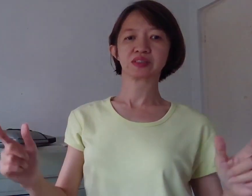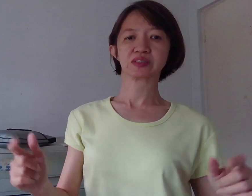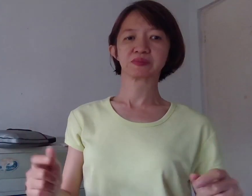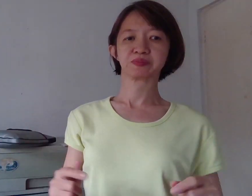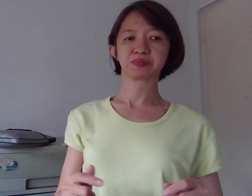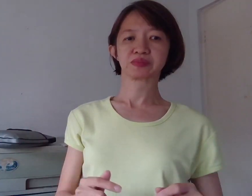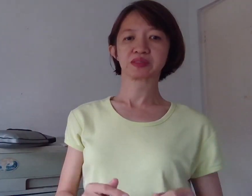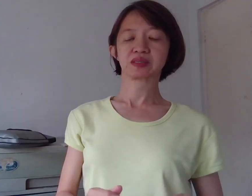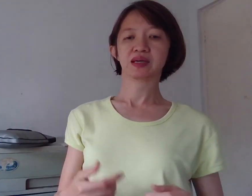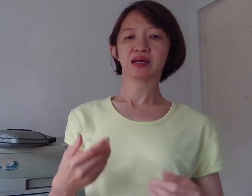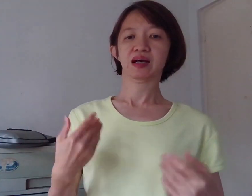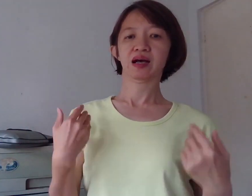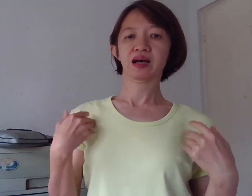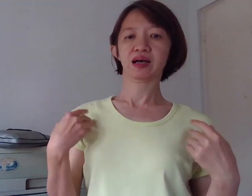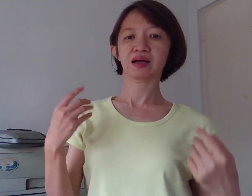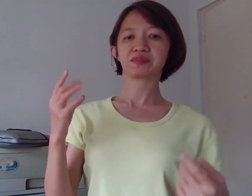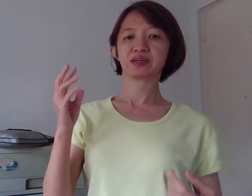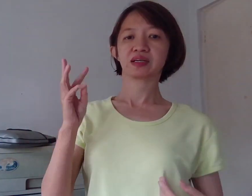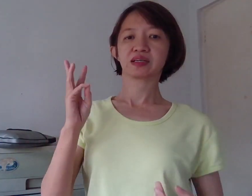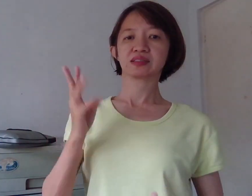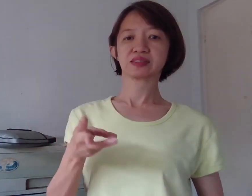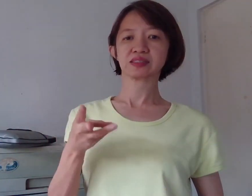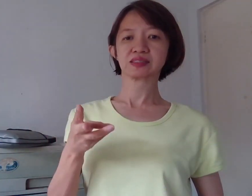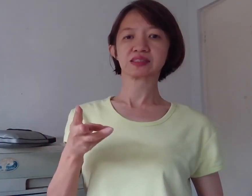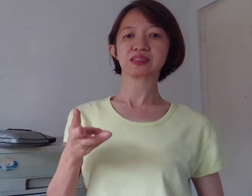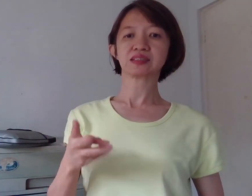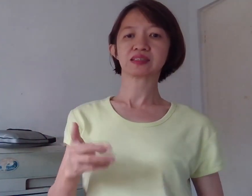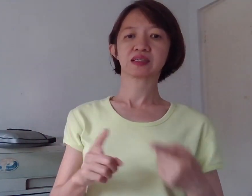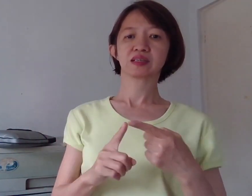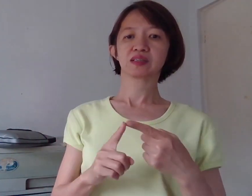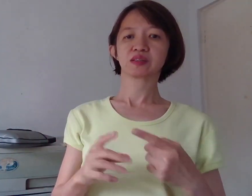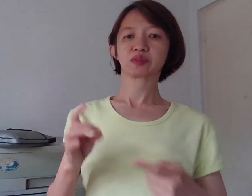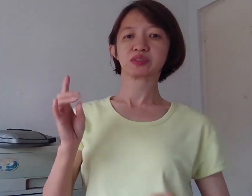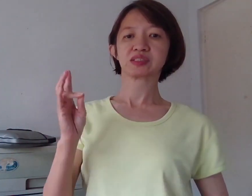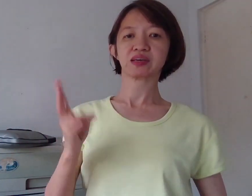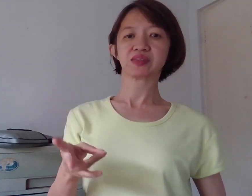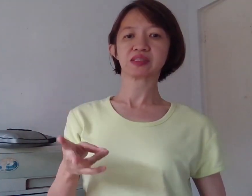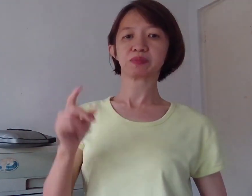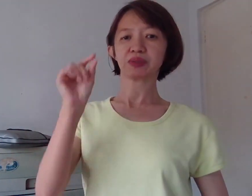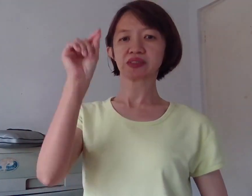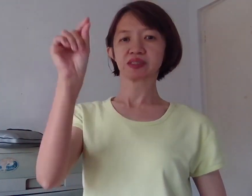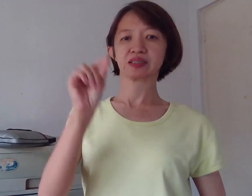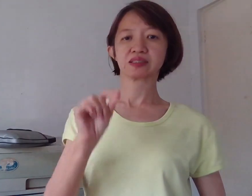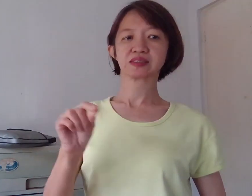Language have 60 to 70%